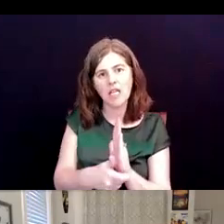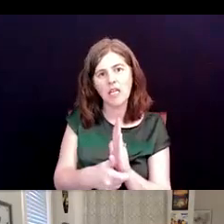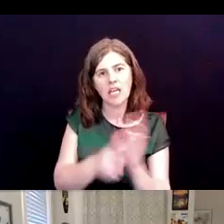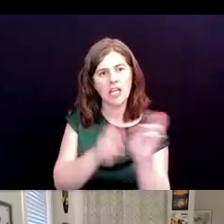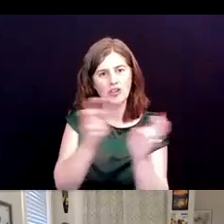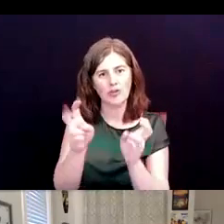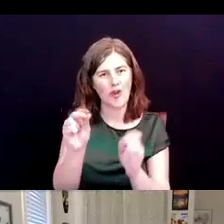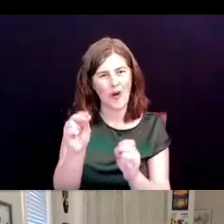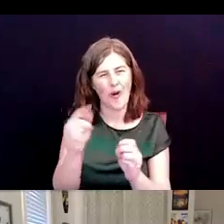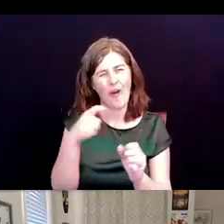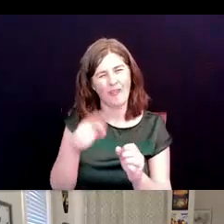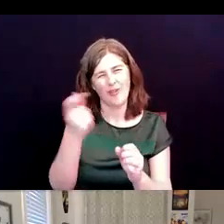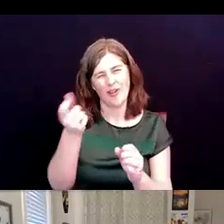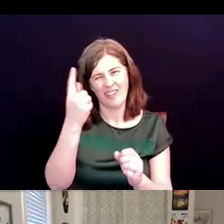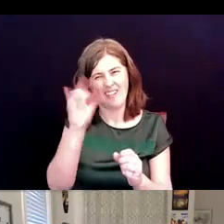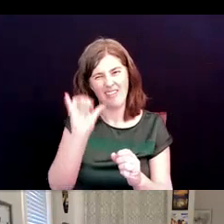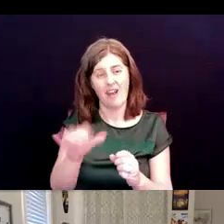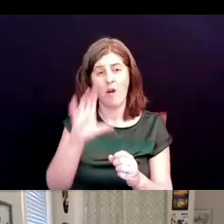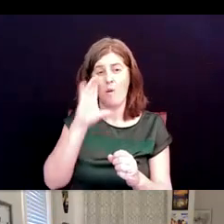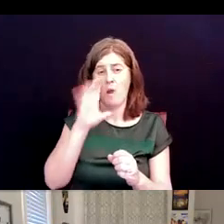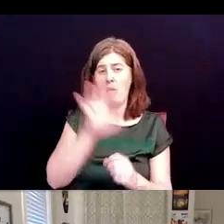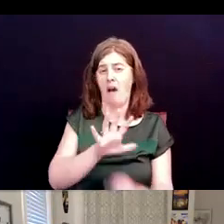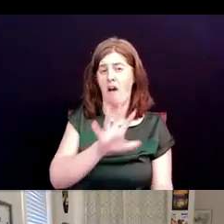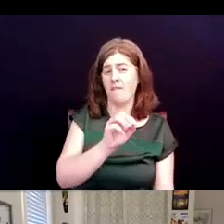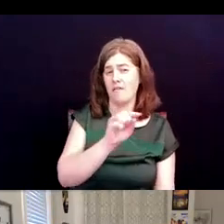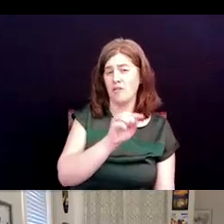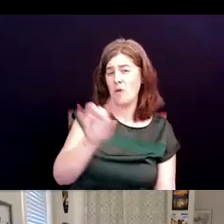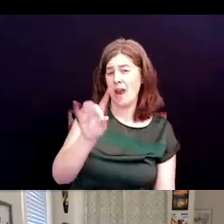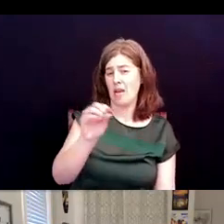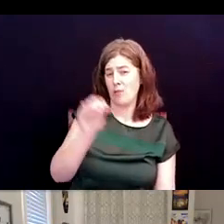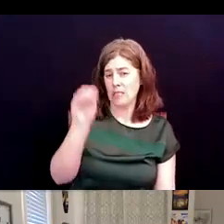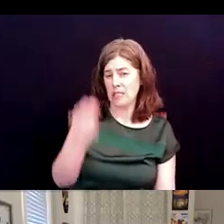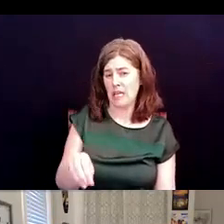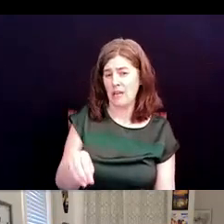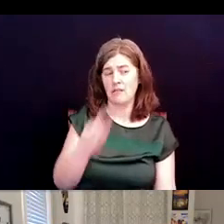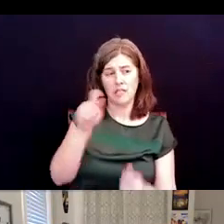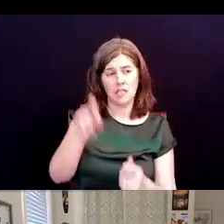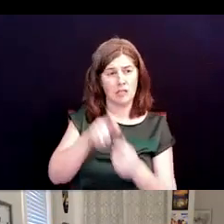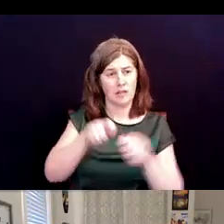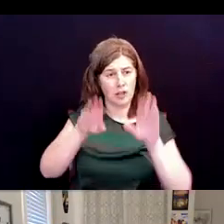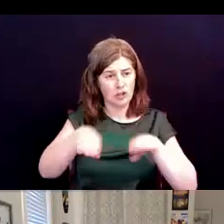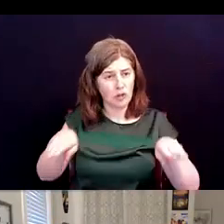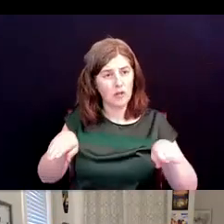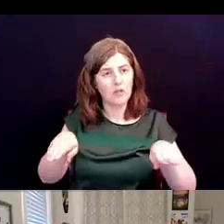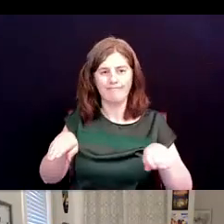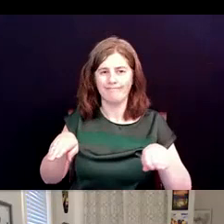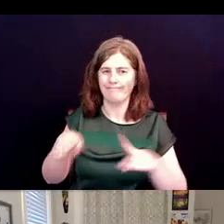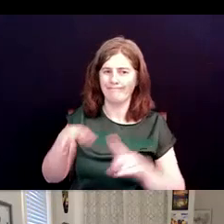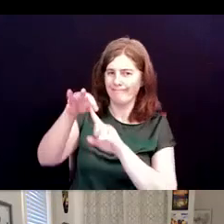So we need to understand that. We know about 50 to 80% of individuals, particularly children, but individuals with autism, have